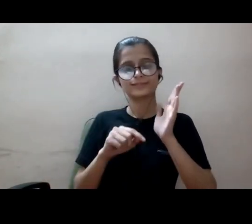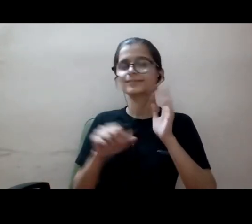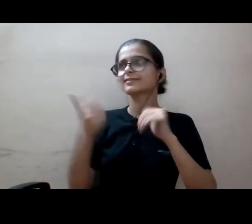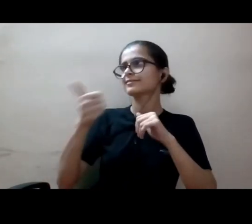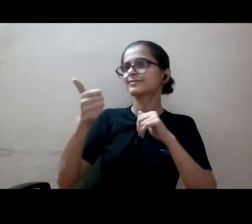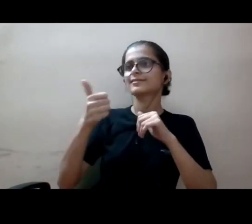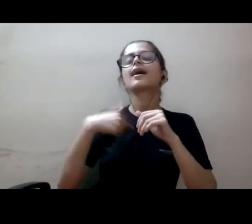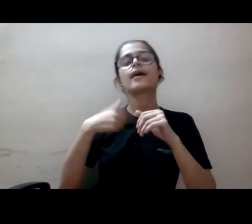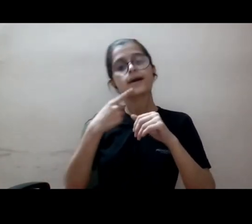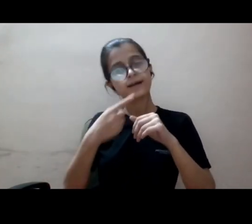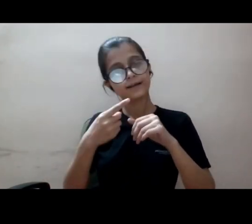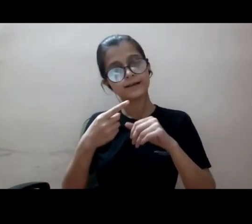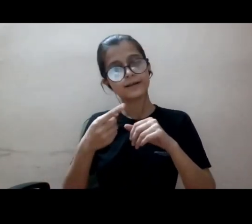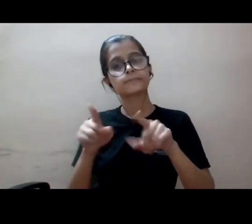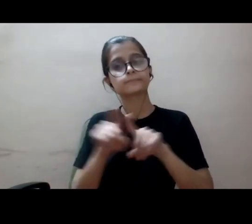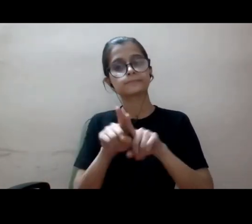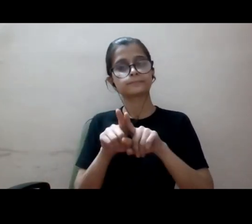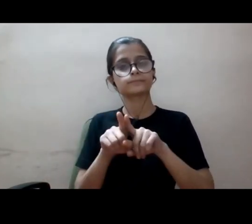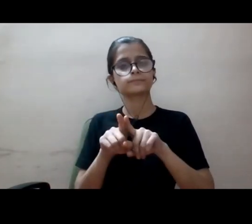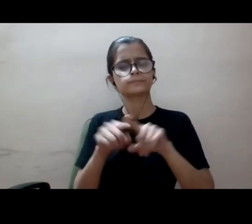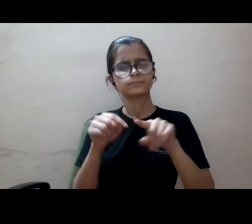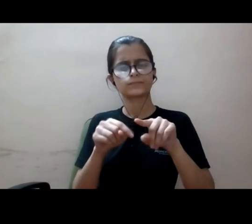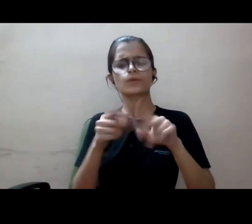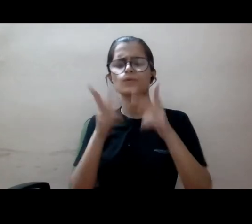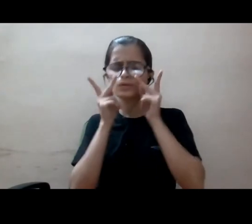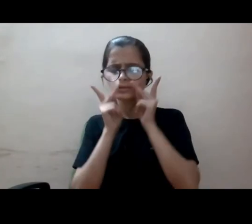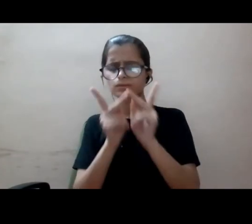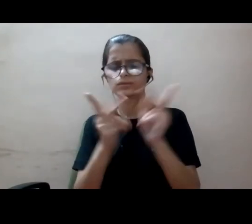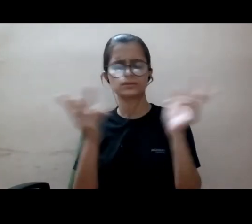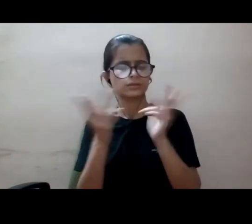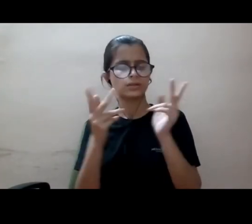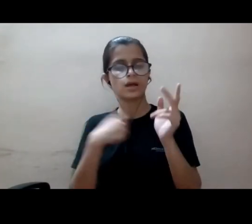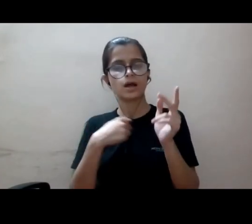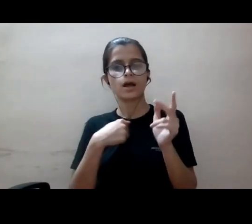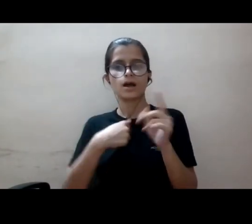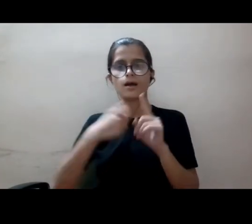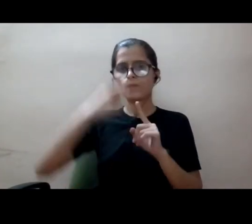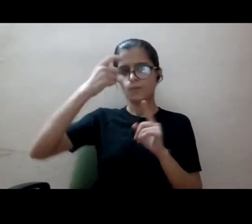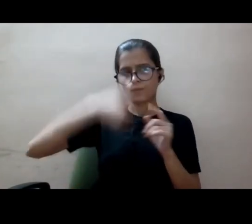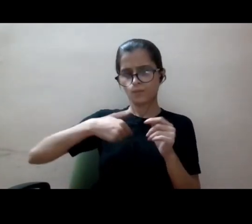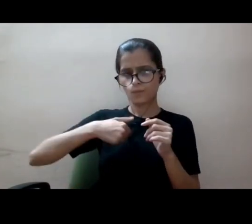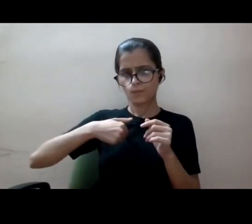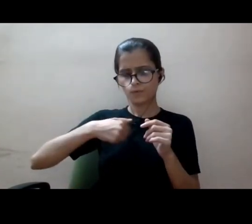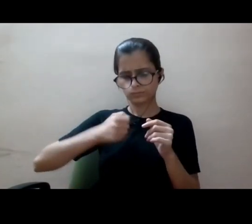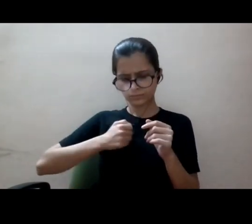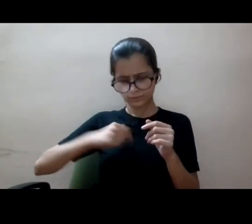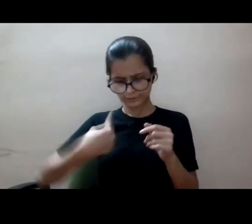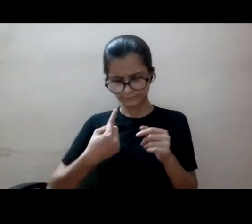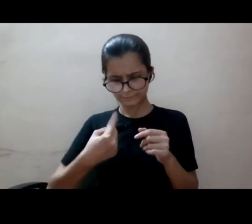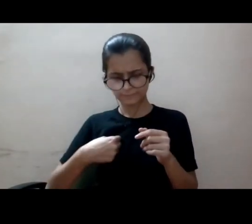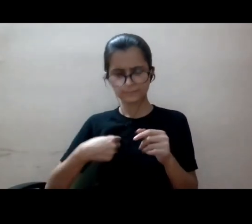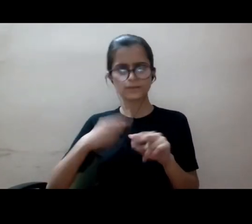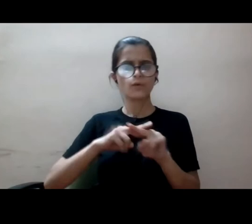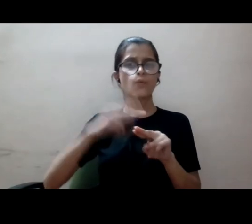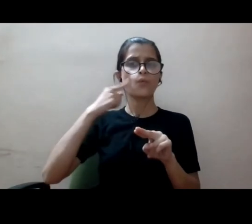to fiction, basically, what we see, I mean, I have never found myself in any fiction